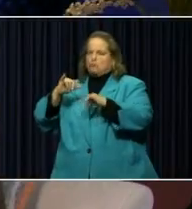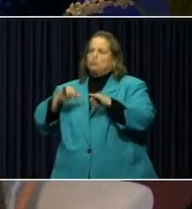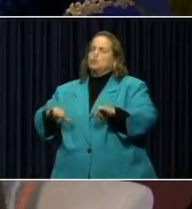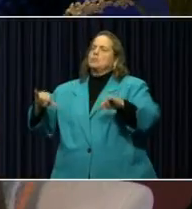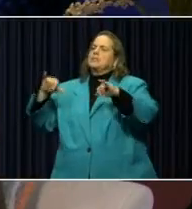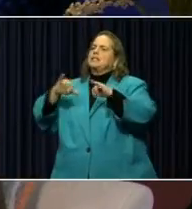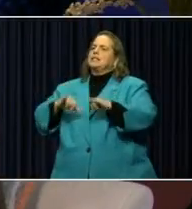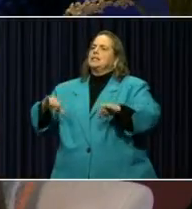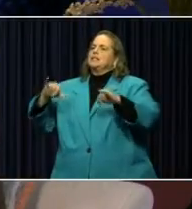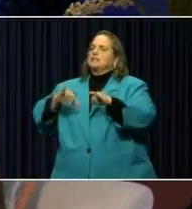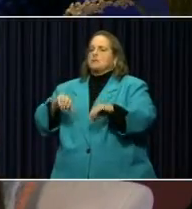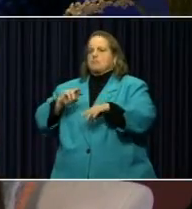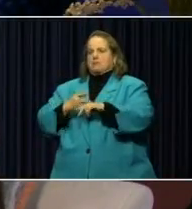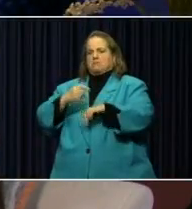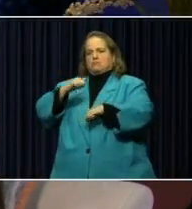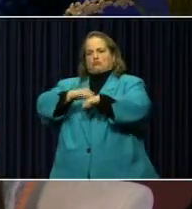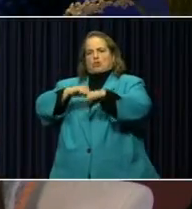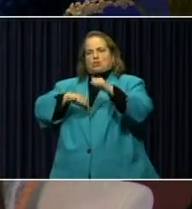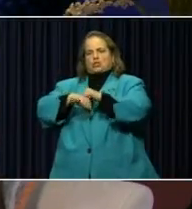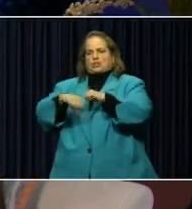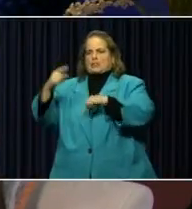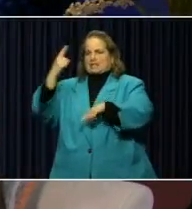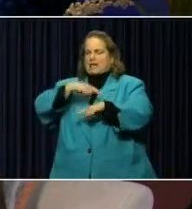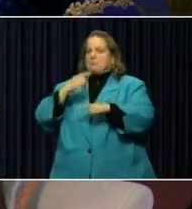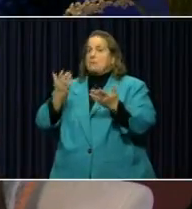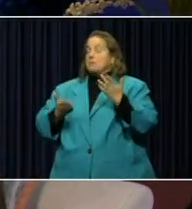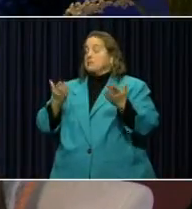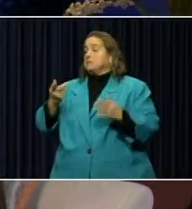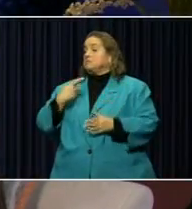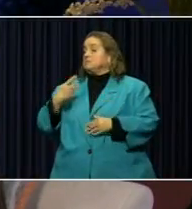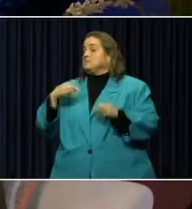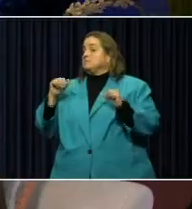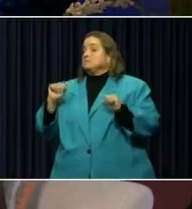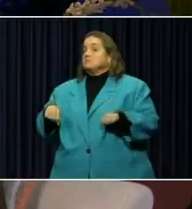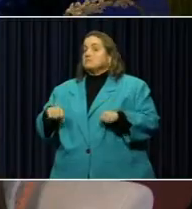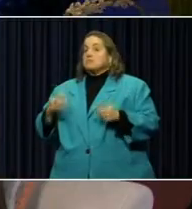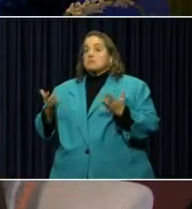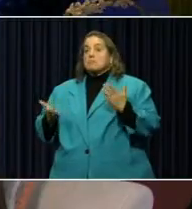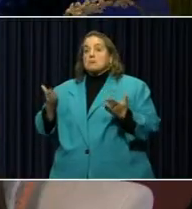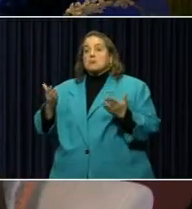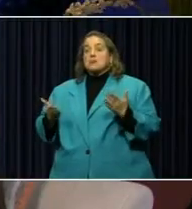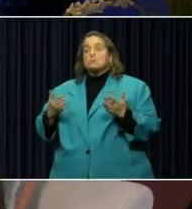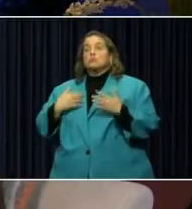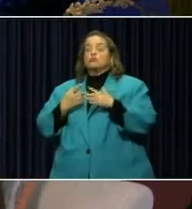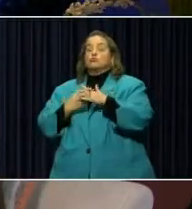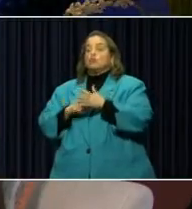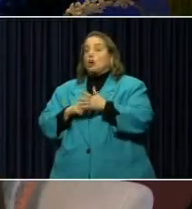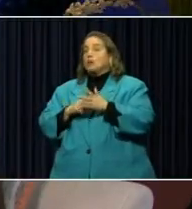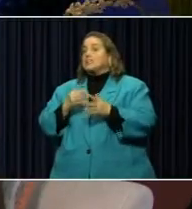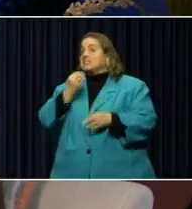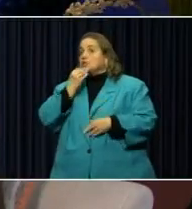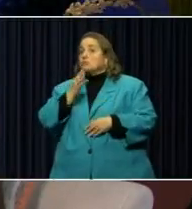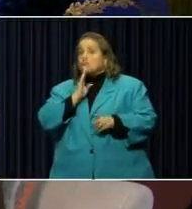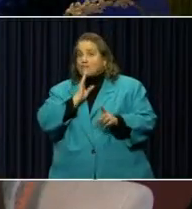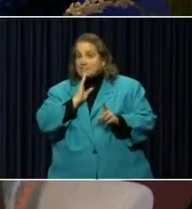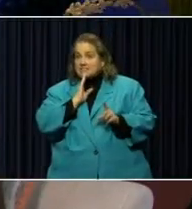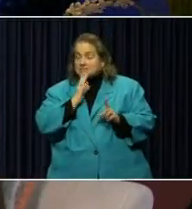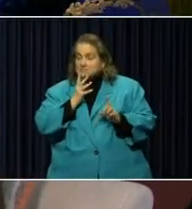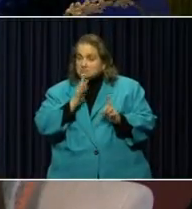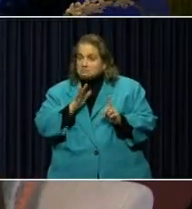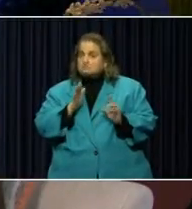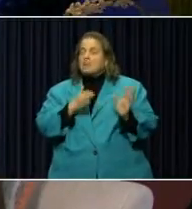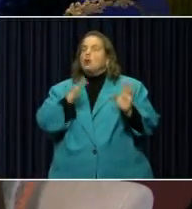the day. So maybe we could start off with some breakfast and then get